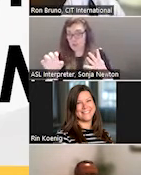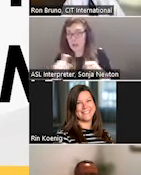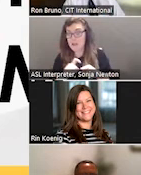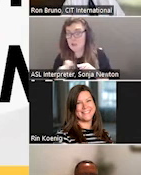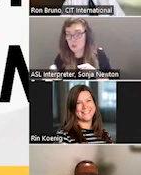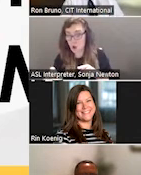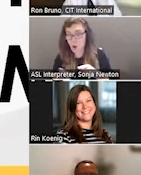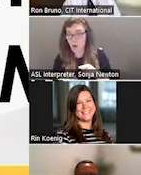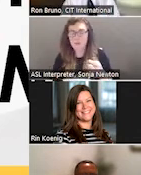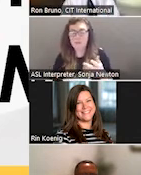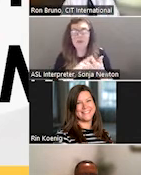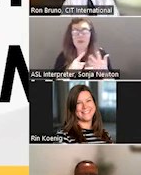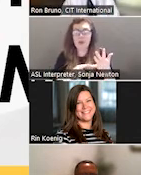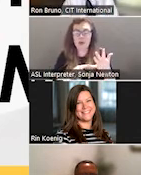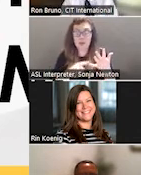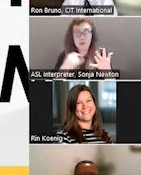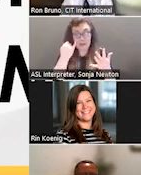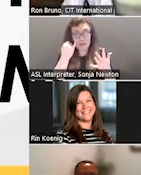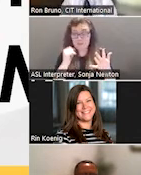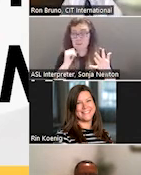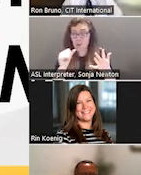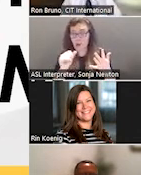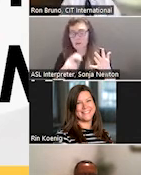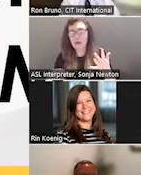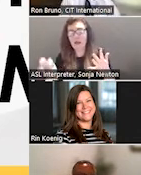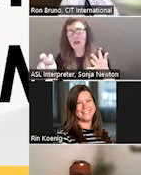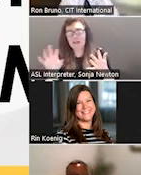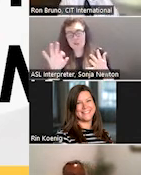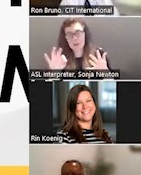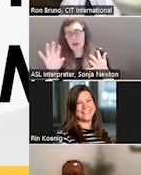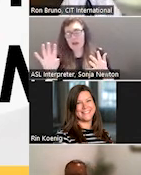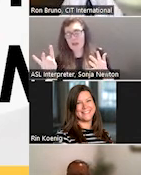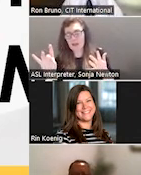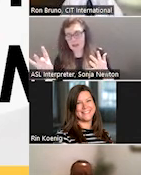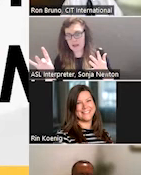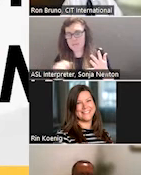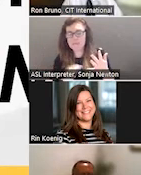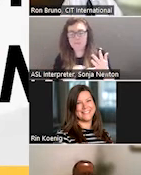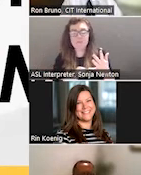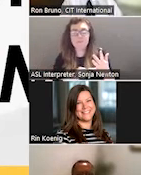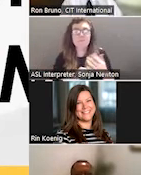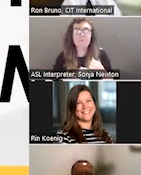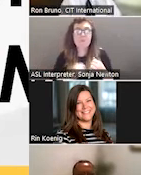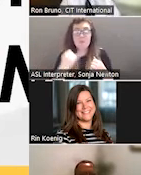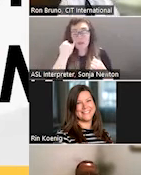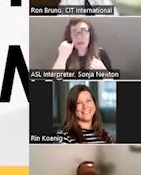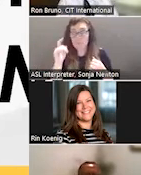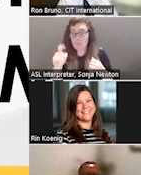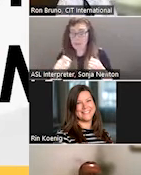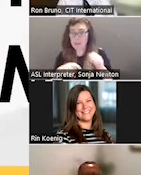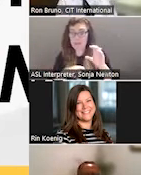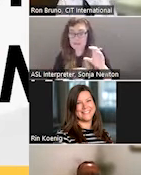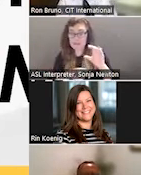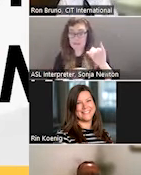not, hand that off to 988, hand that off to a local crisis line. And then fourth, if we do need to have our CIT